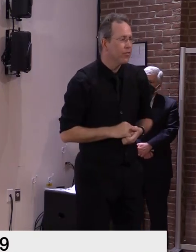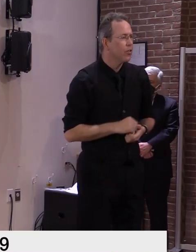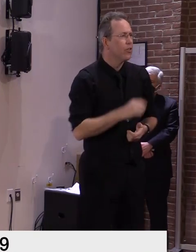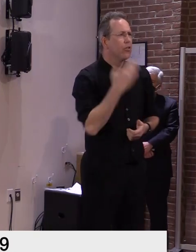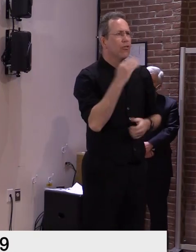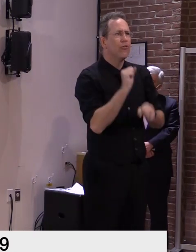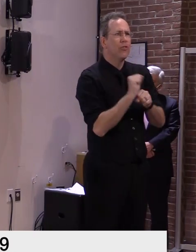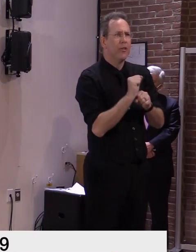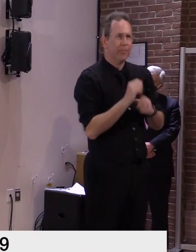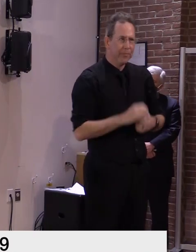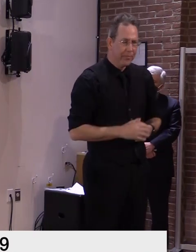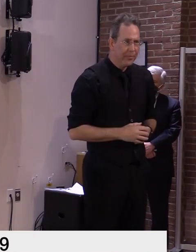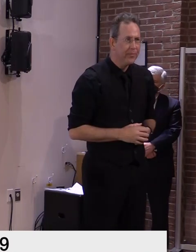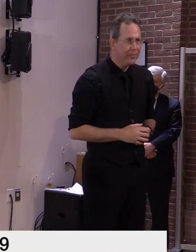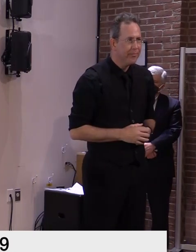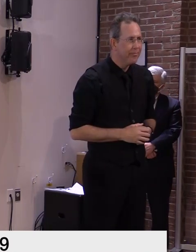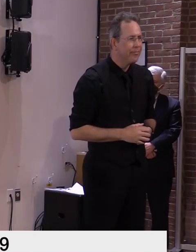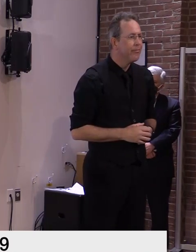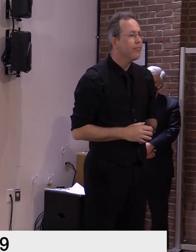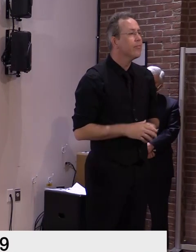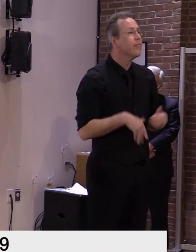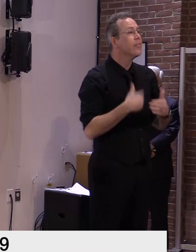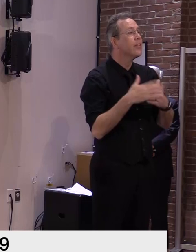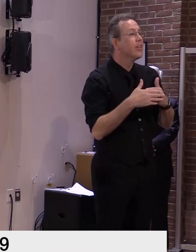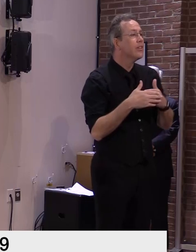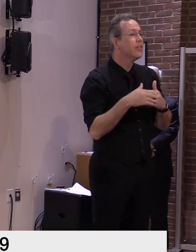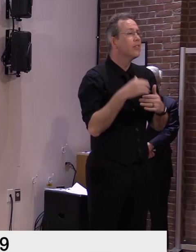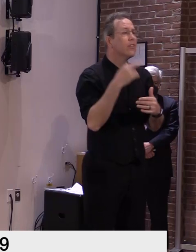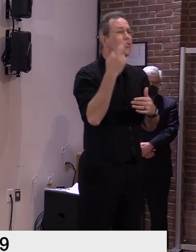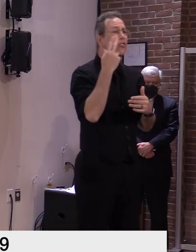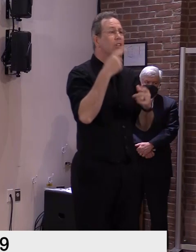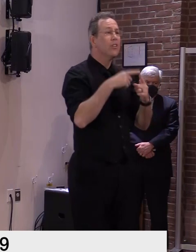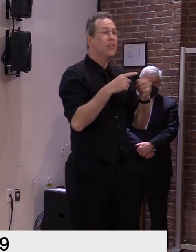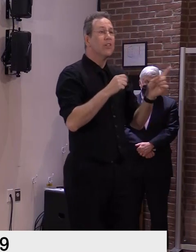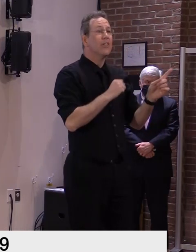Next, the reason Senator Sanders has joined us today is to